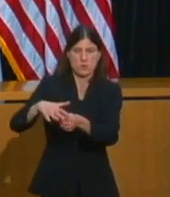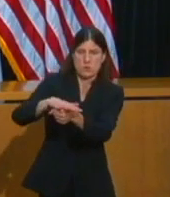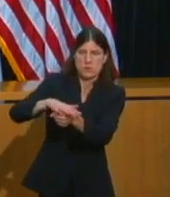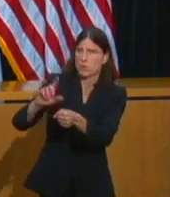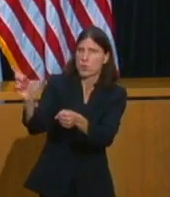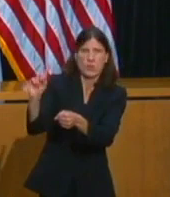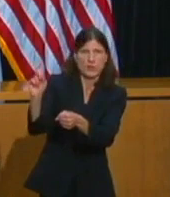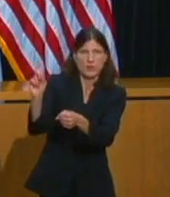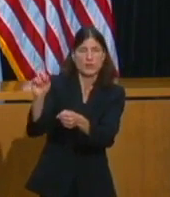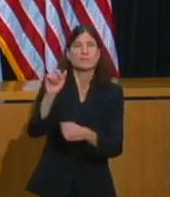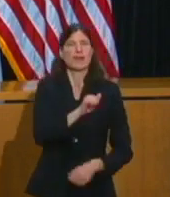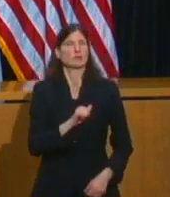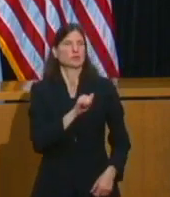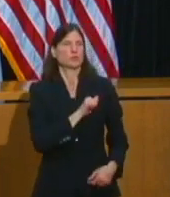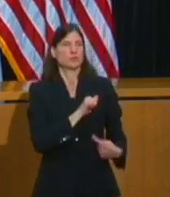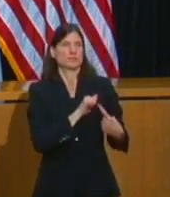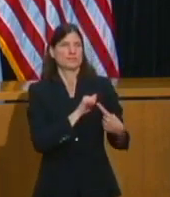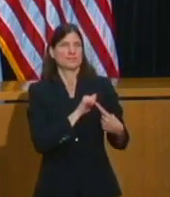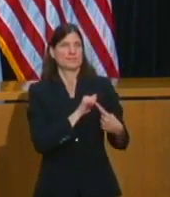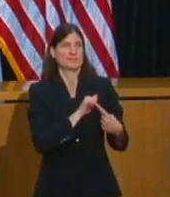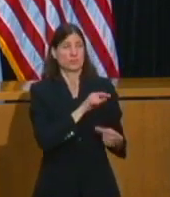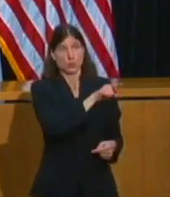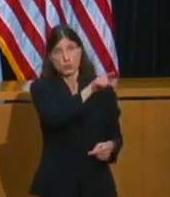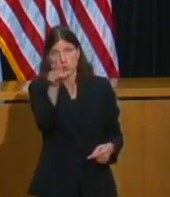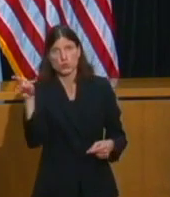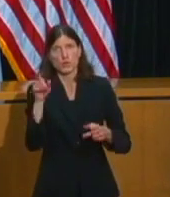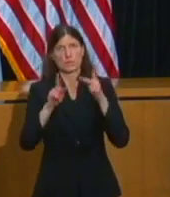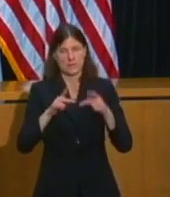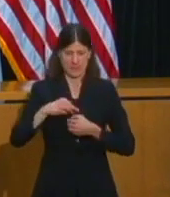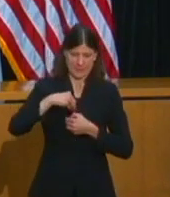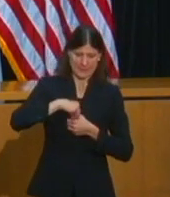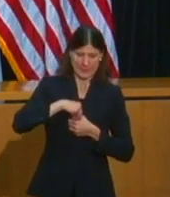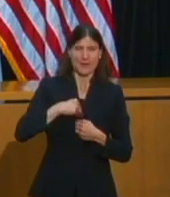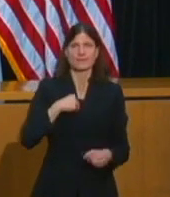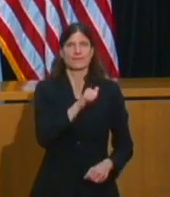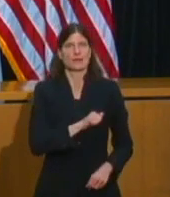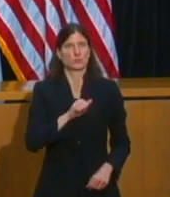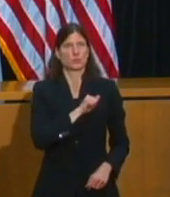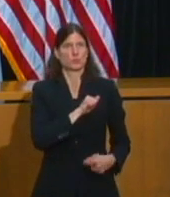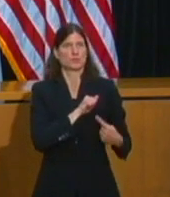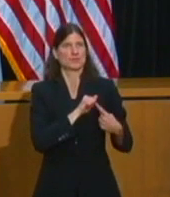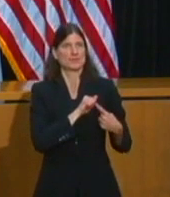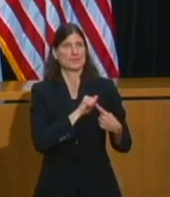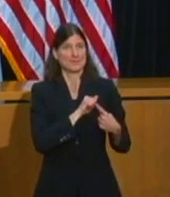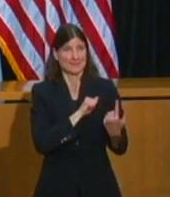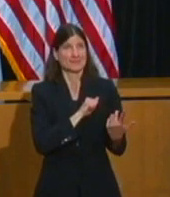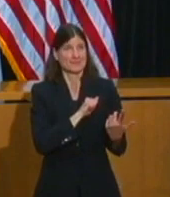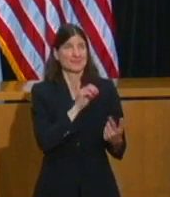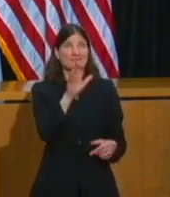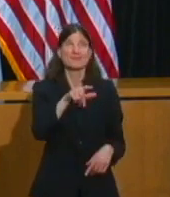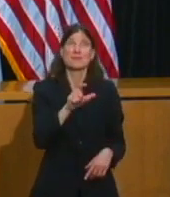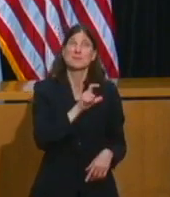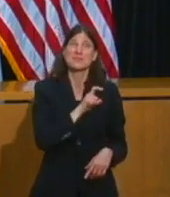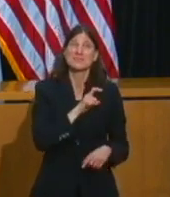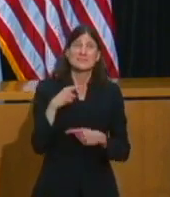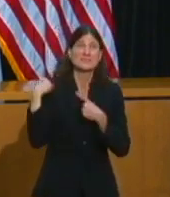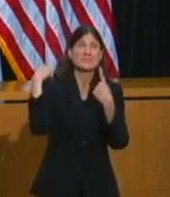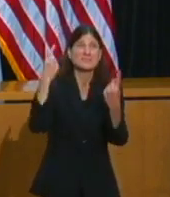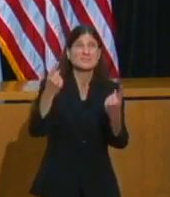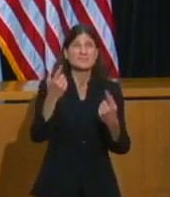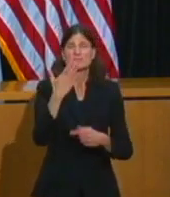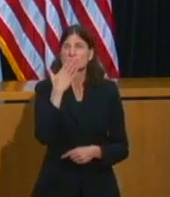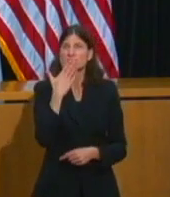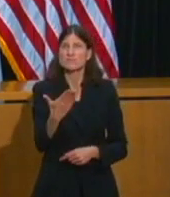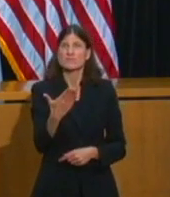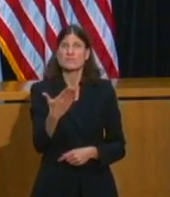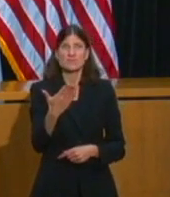more about attitude, and I think the folks in law enforcement have shown a remarkable amount of discipline and restraint in